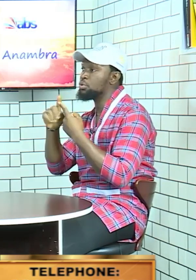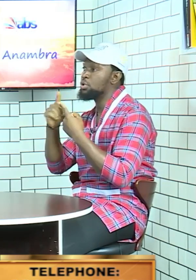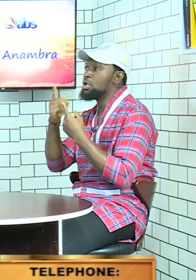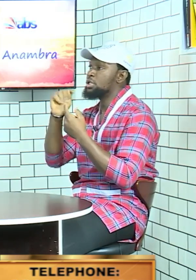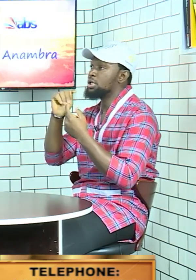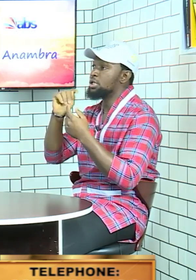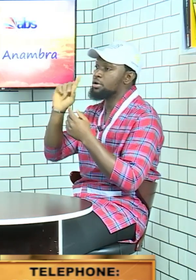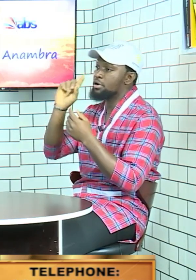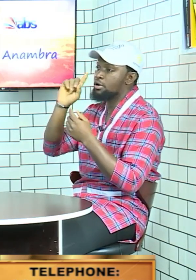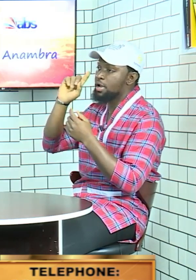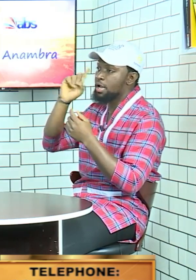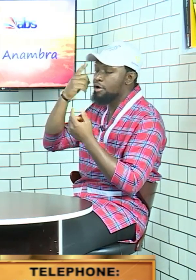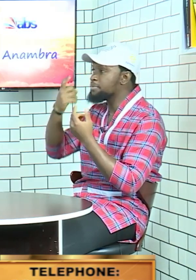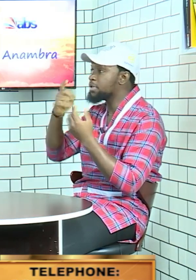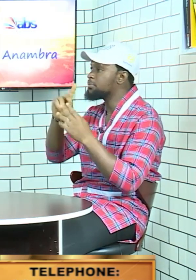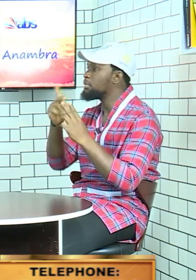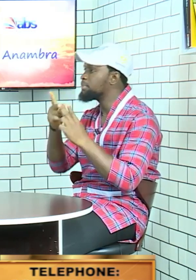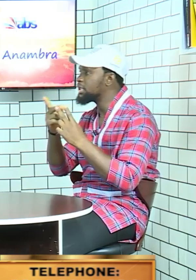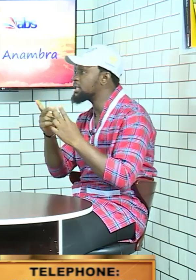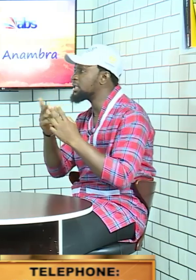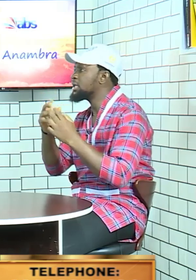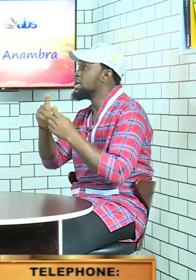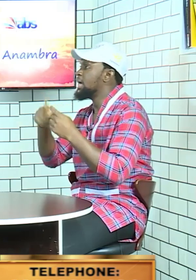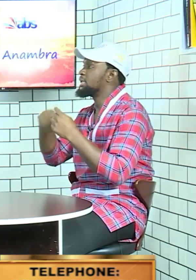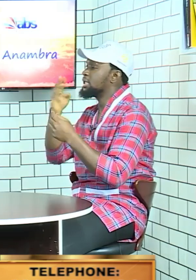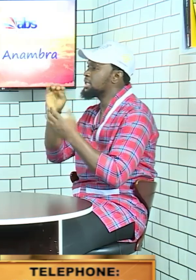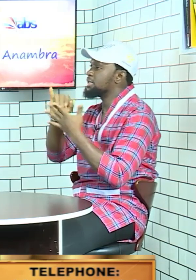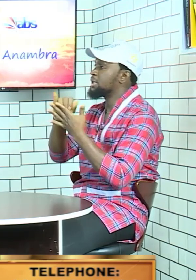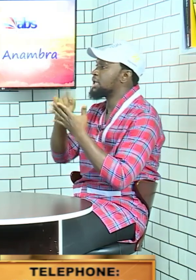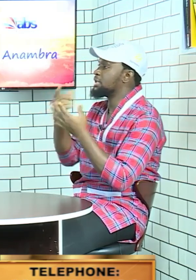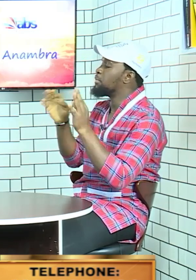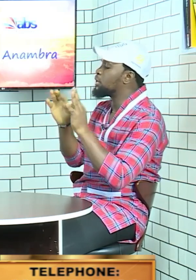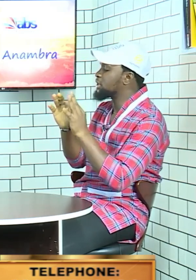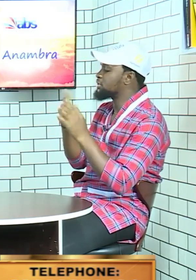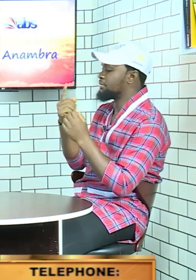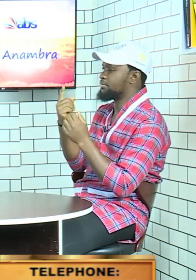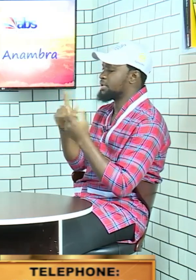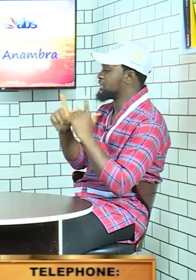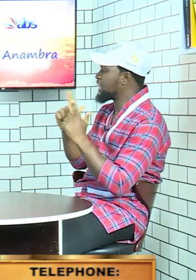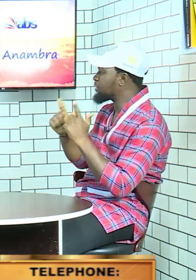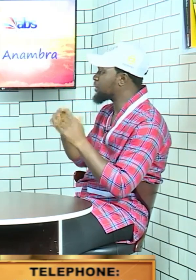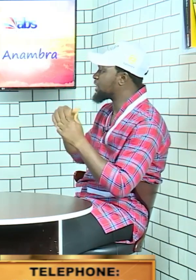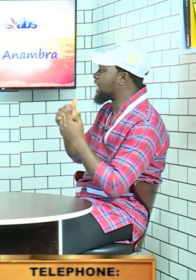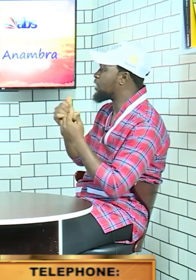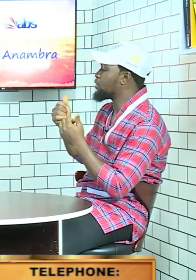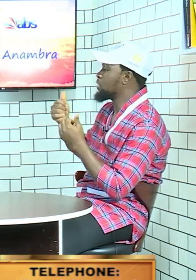to the government public, and telling them that the importance of the